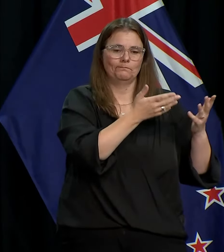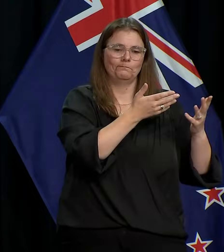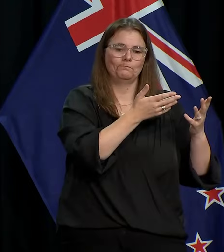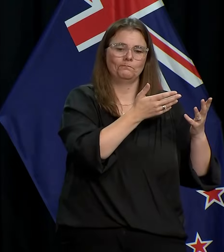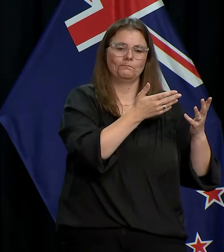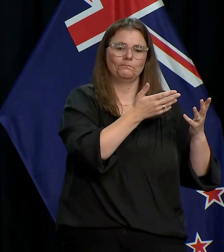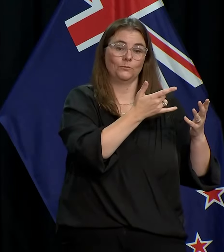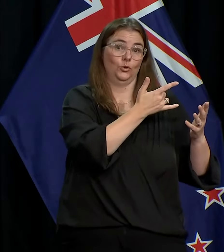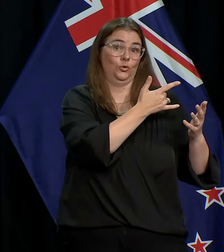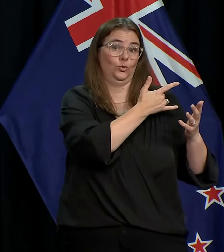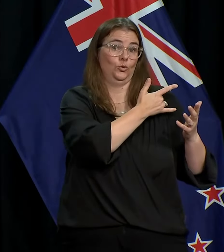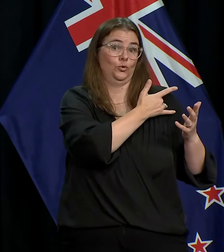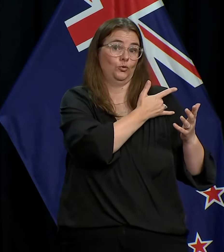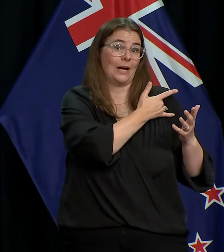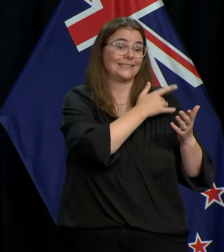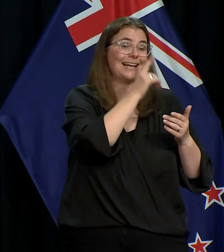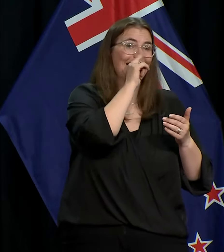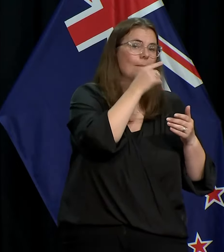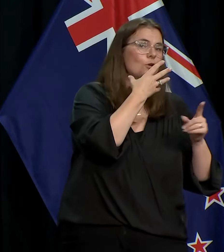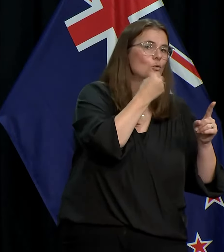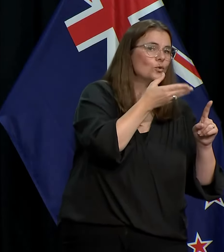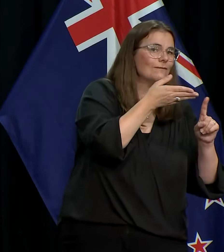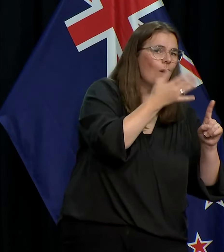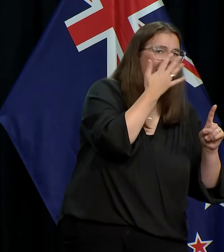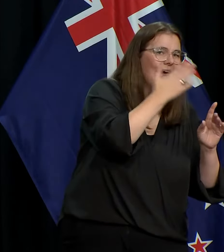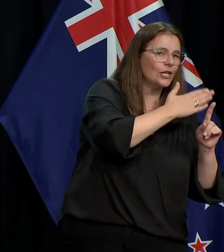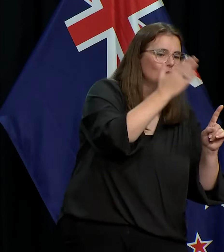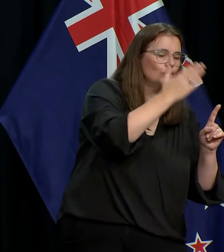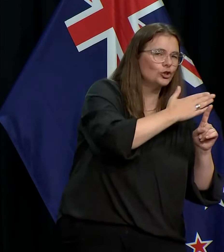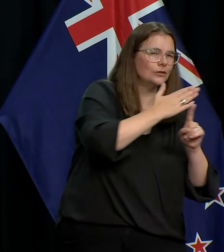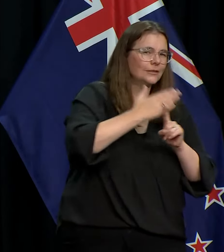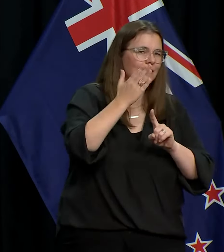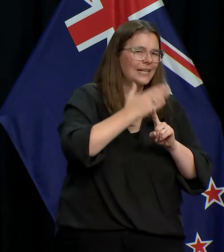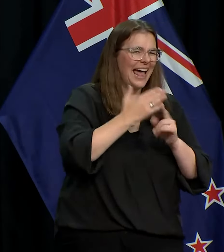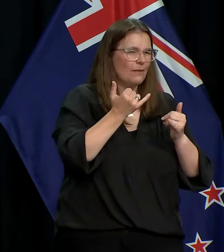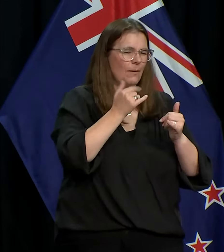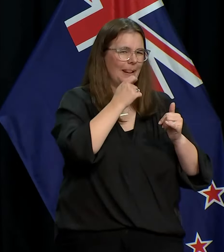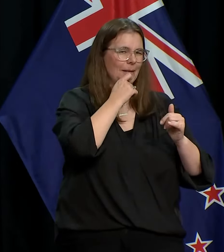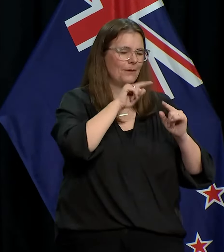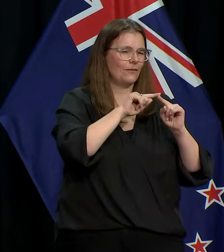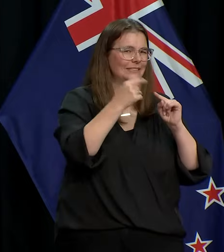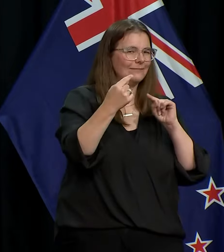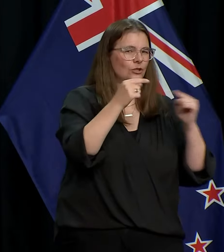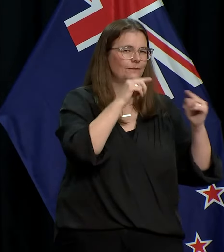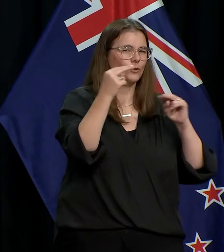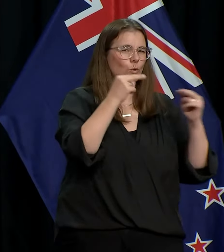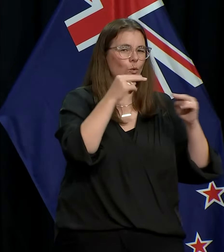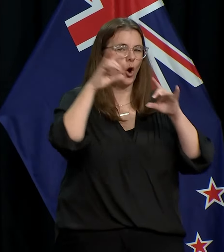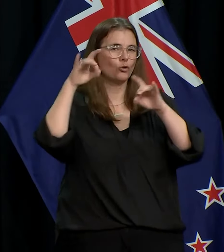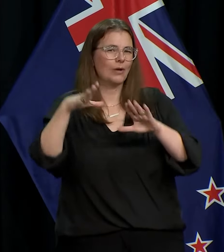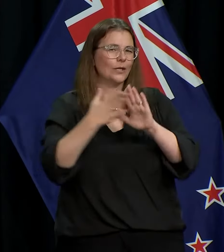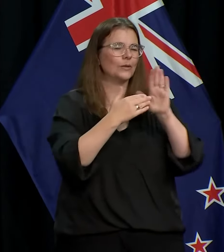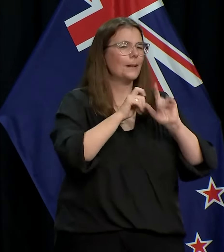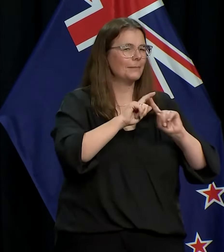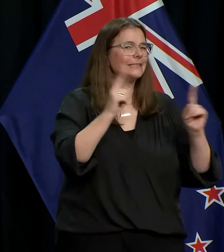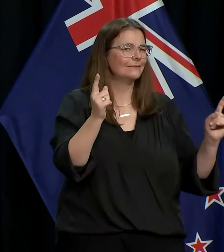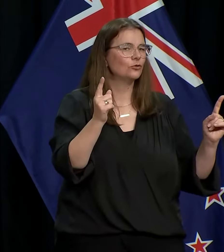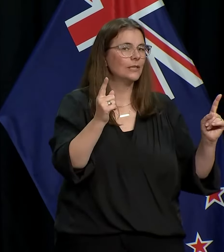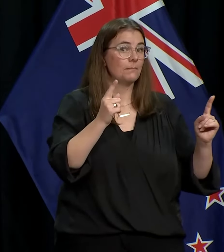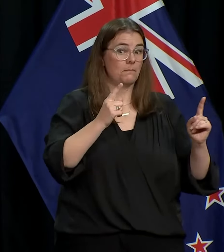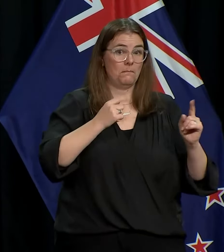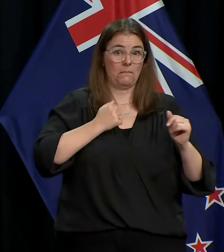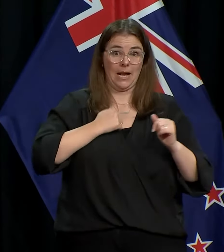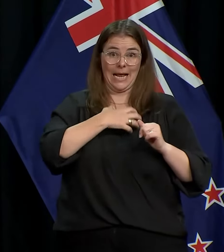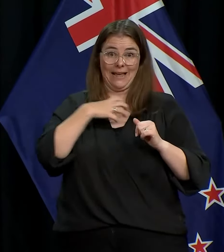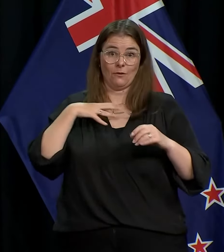where certain drugs are able to be used for certain age groups, and there's a bit of a difference at the moment between New Zealand and Australia, but that's obviously not